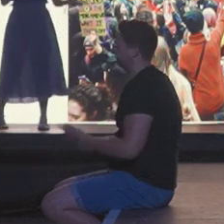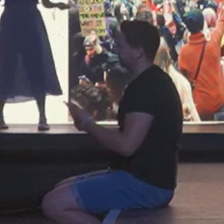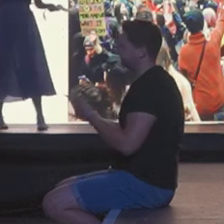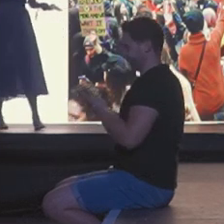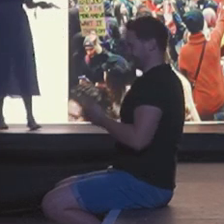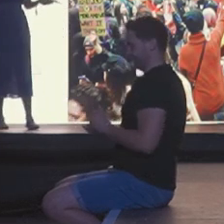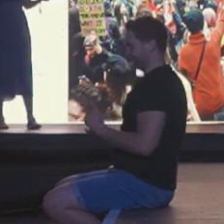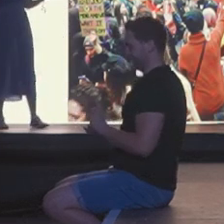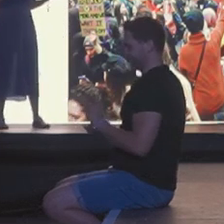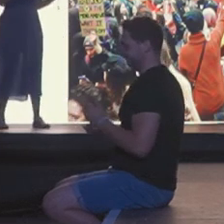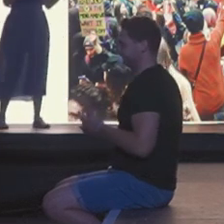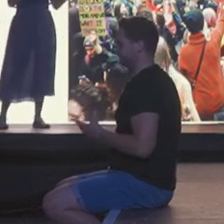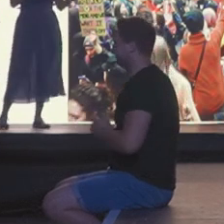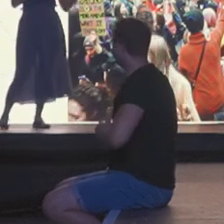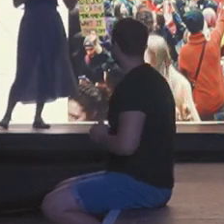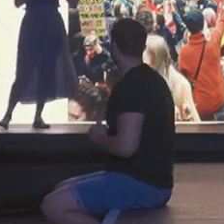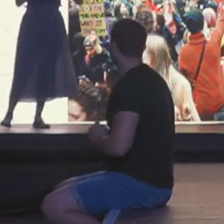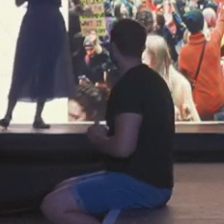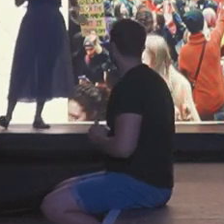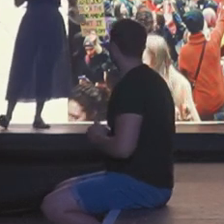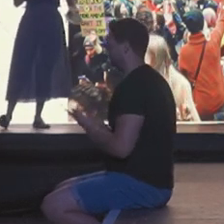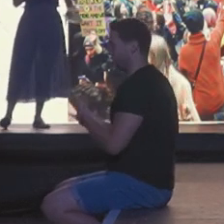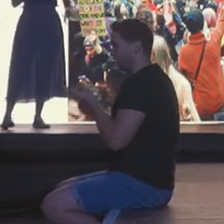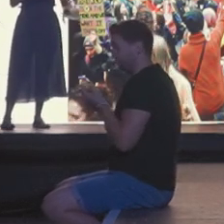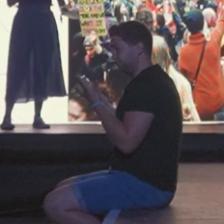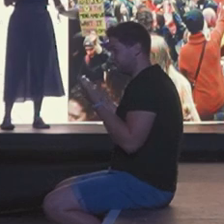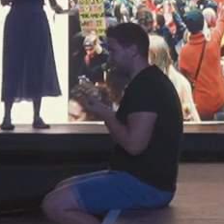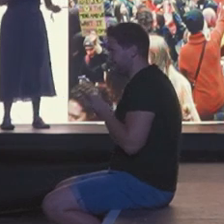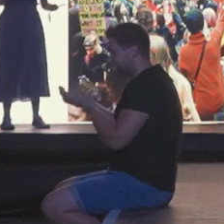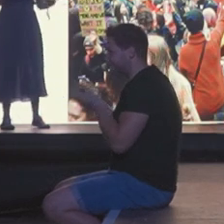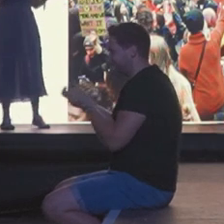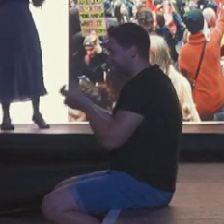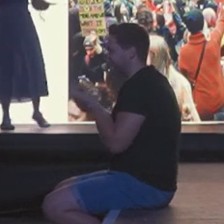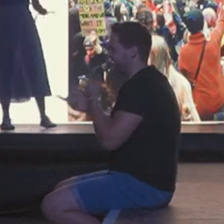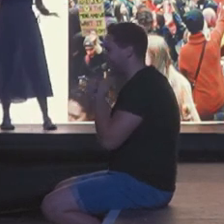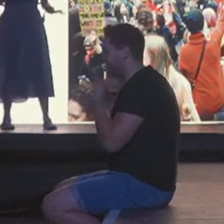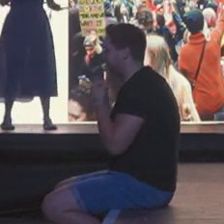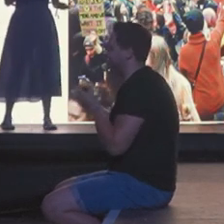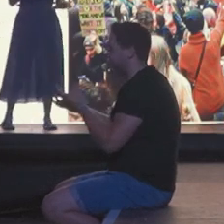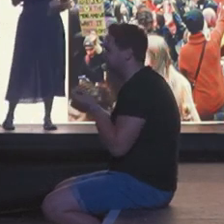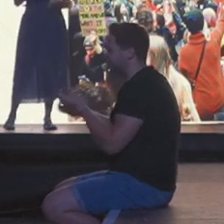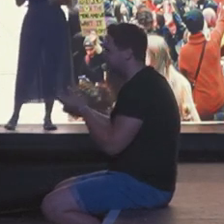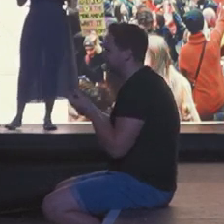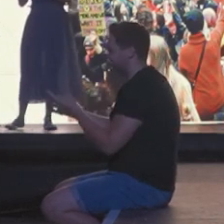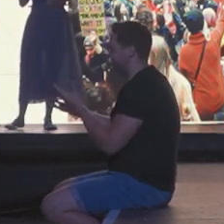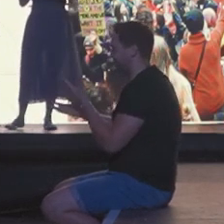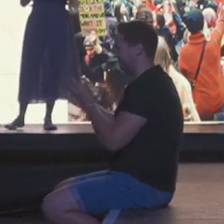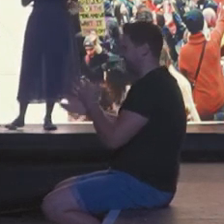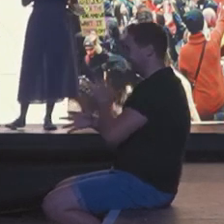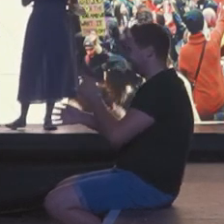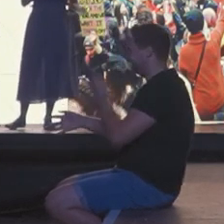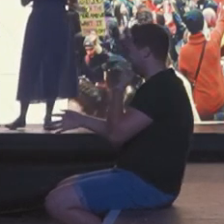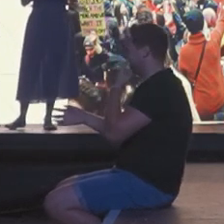So what now? I realize that we've thrown a lot of information at you, some of it quite distressing maybe, and not always the easiest